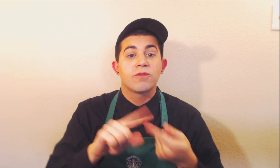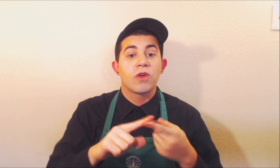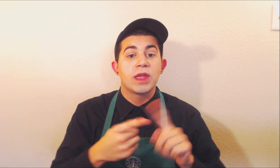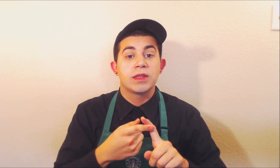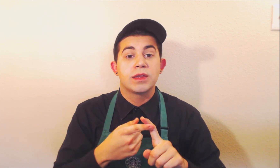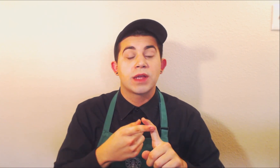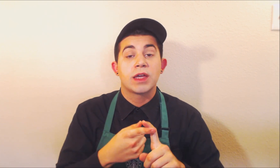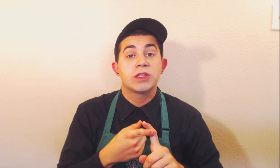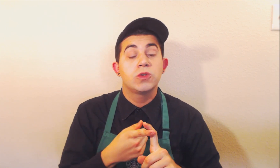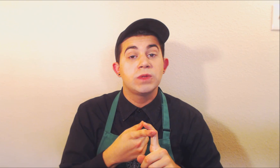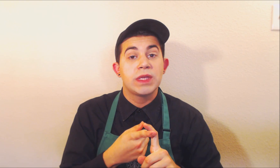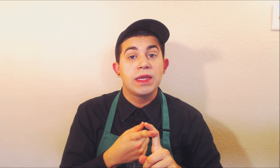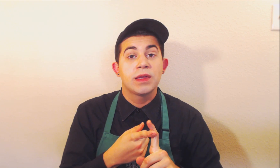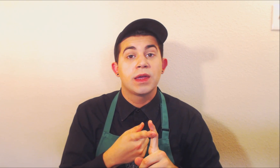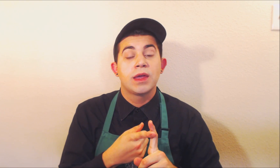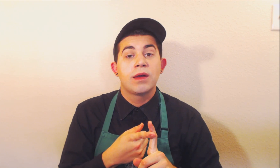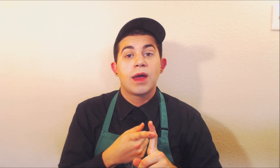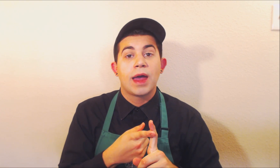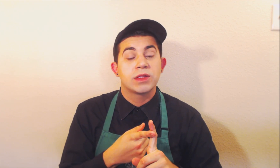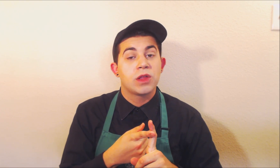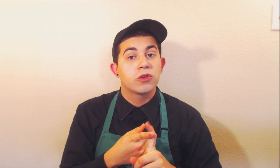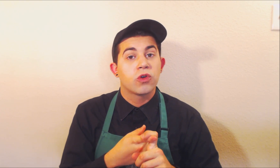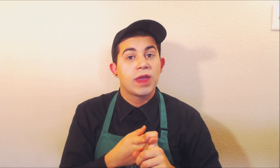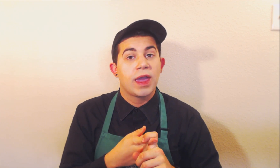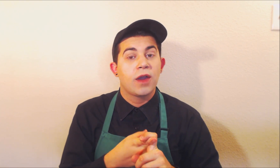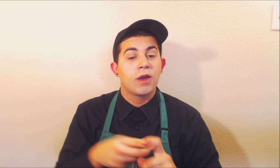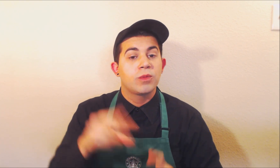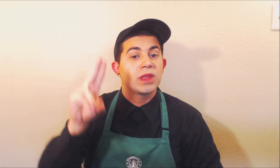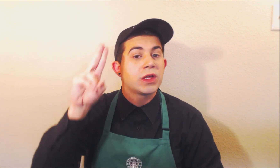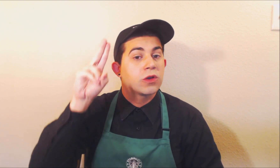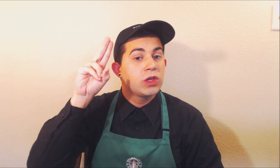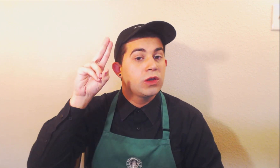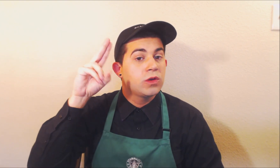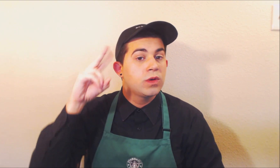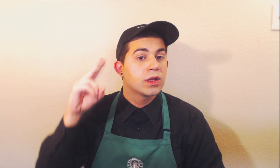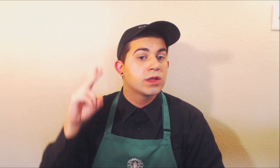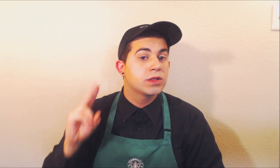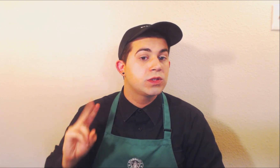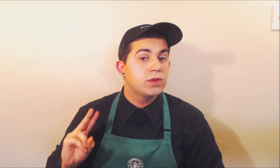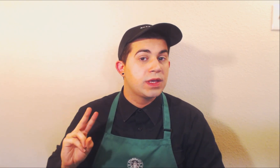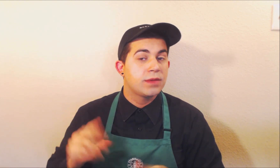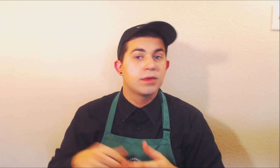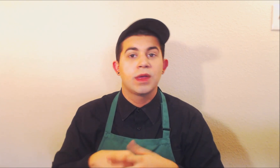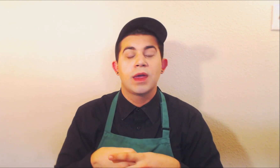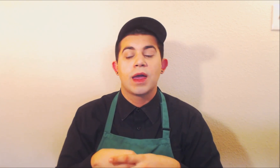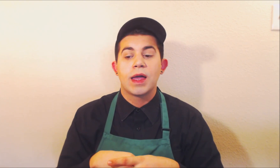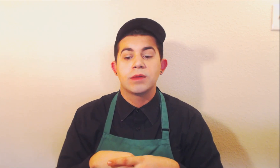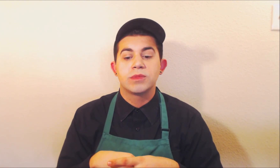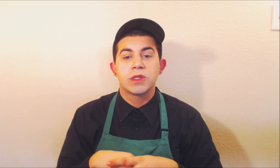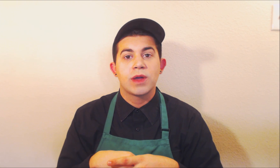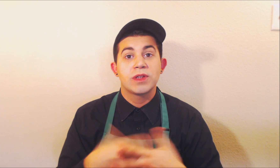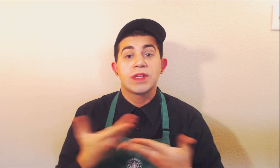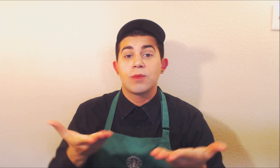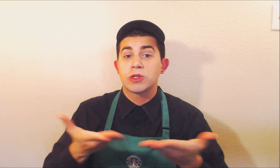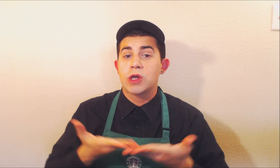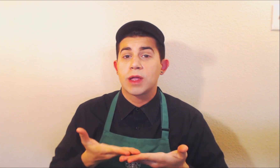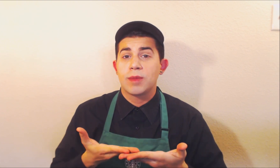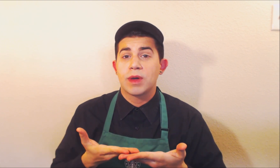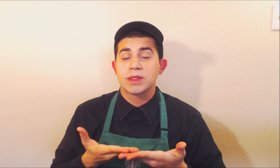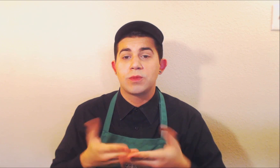My friend Susie has long curly hair, and with the letter U, Susie. So every time we're talking about